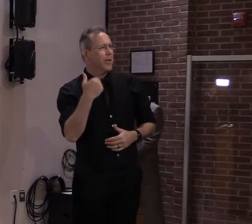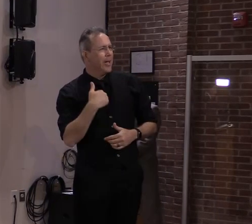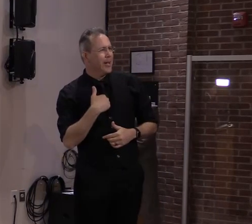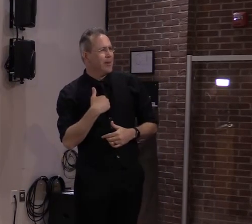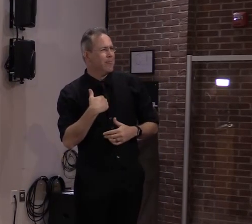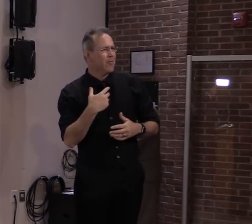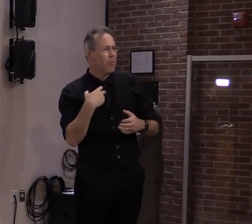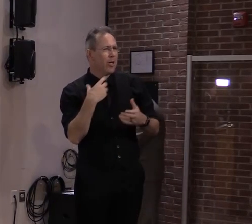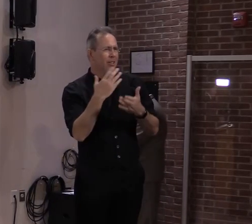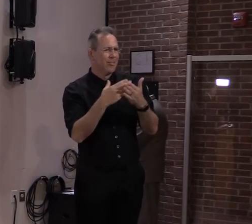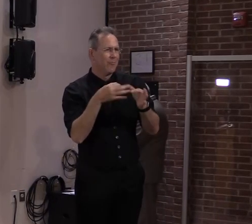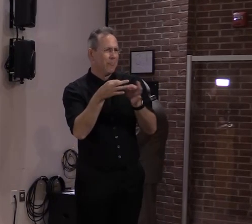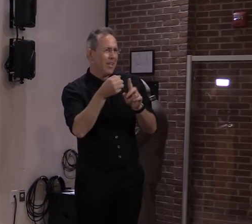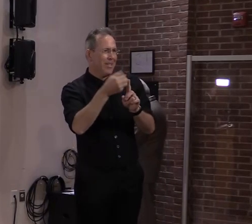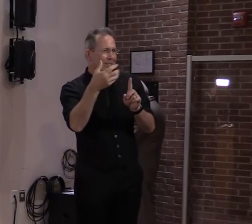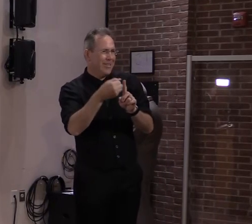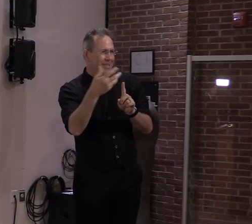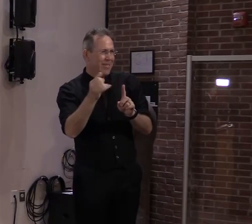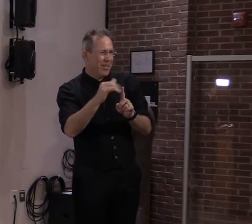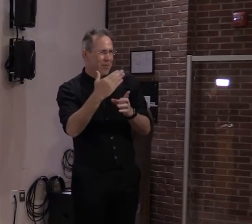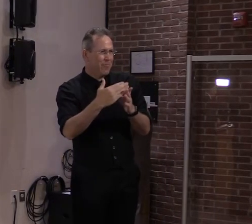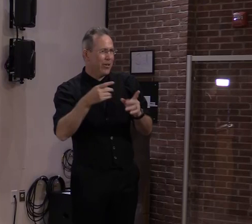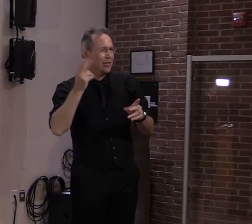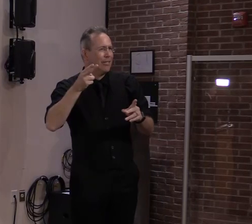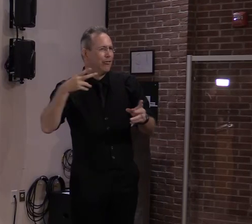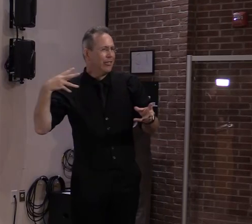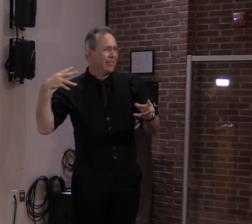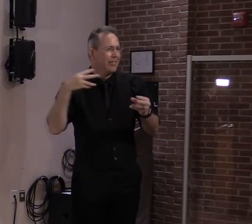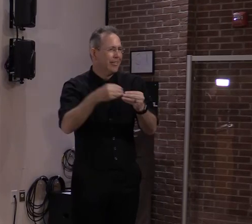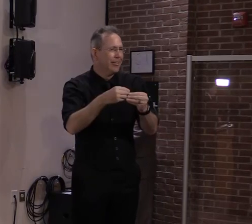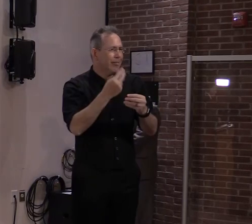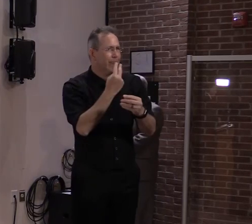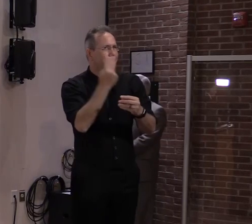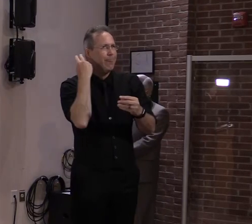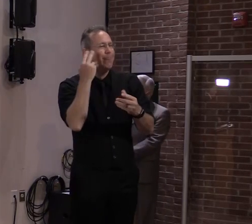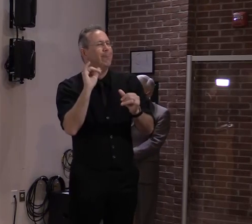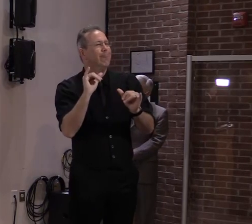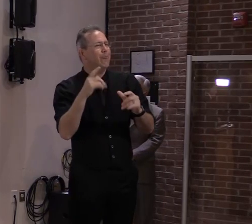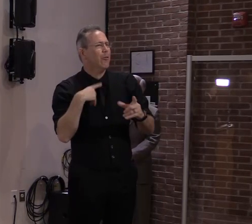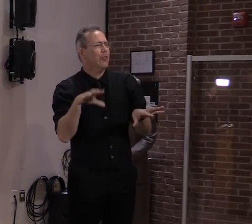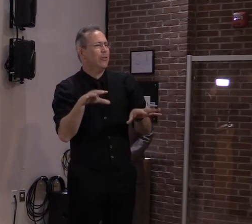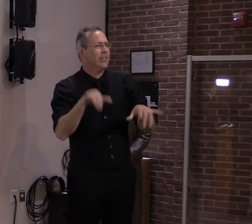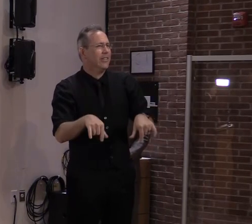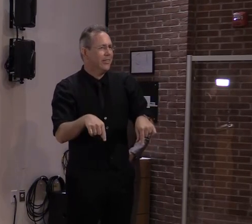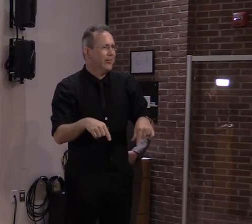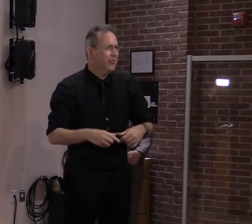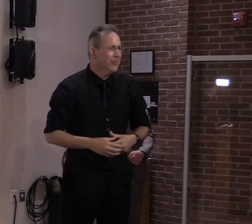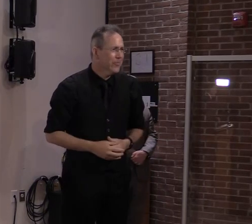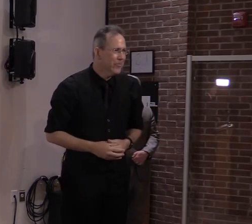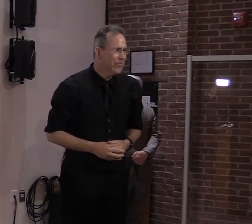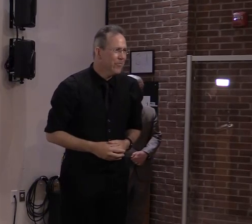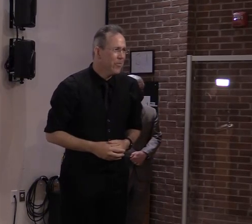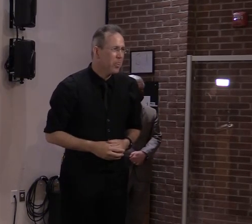today. I'll take some responsibility for that. But I still think it was the right thing to do.